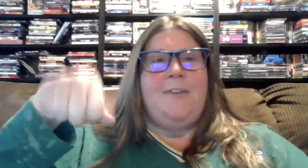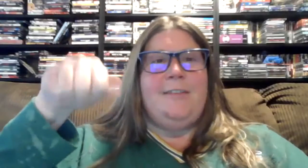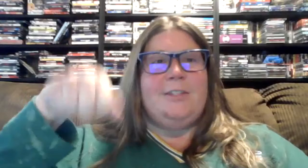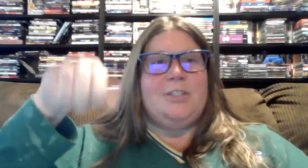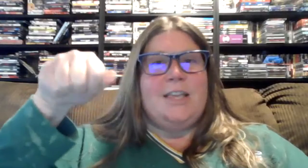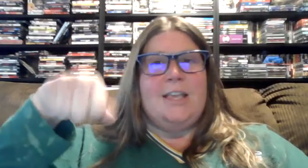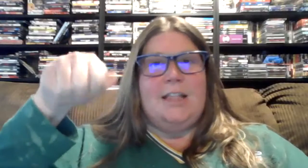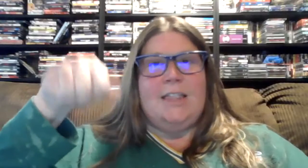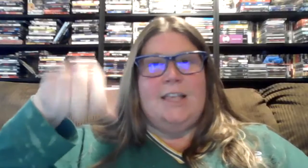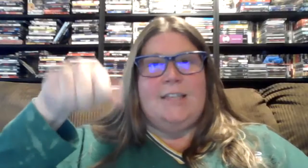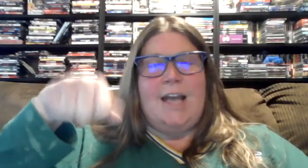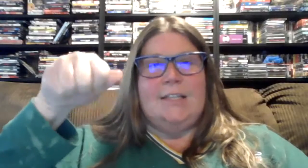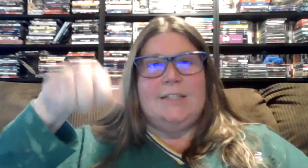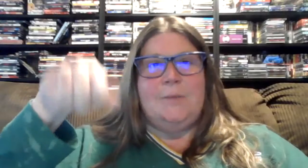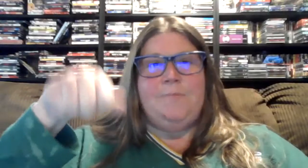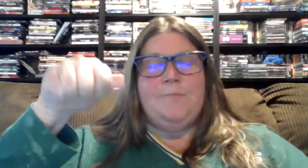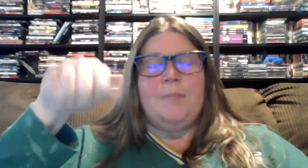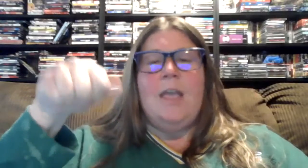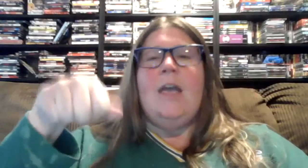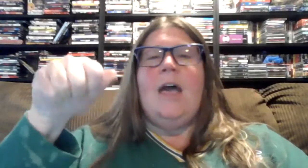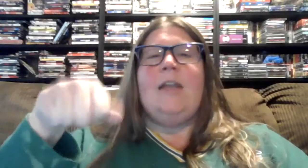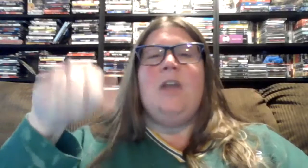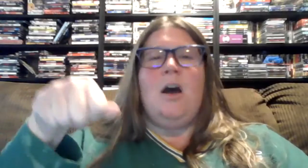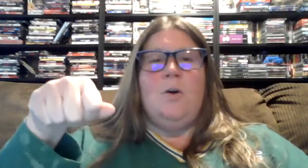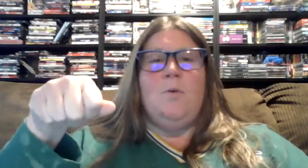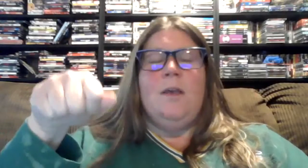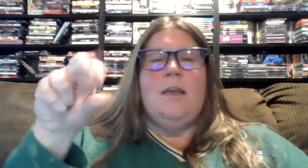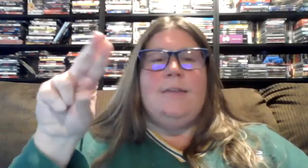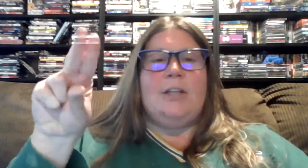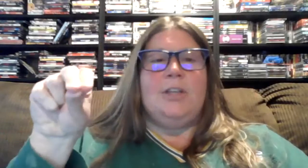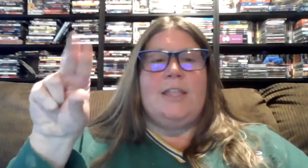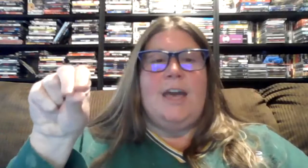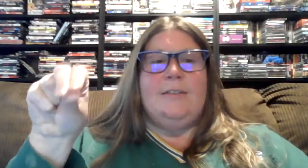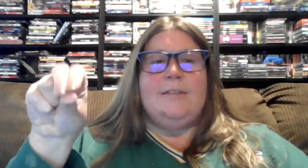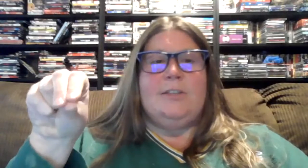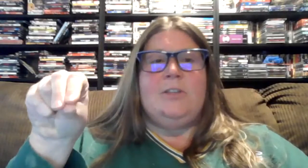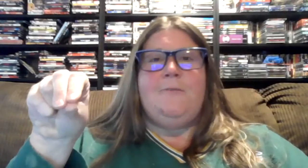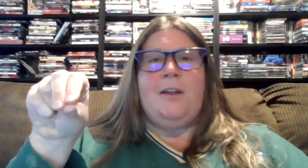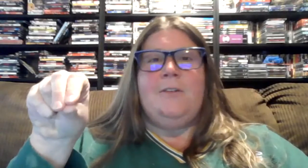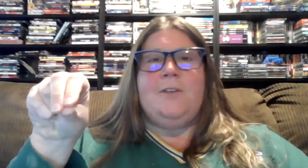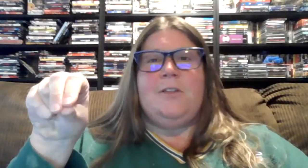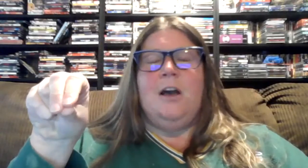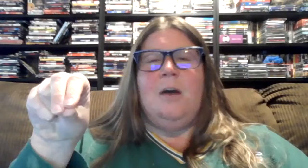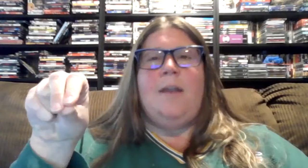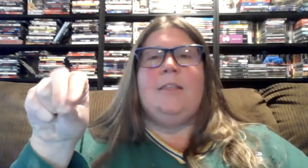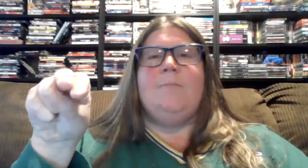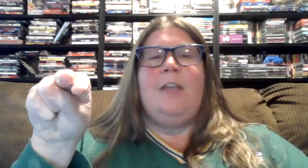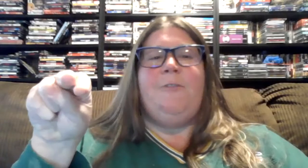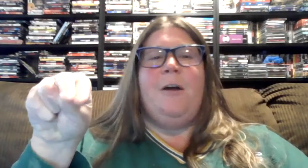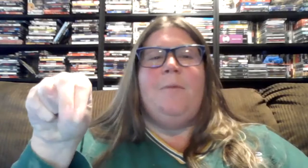fist shaking it like this, yes. And no is actually this. It's 2 fingers and your thumb, and it's made from,